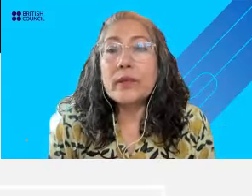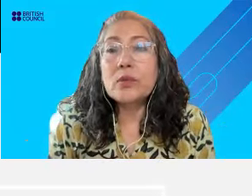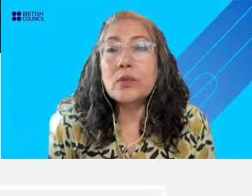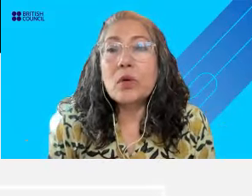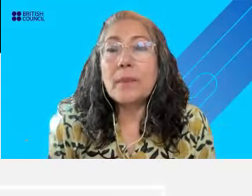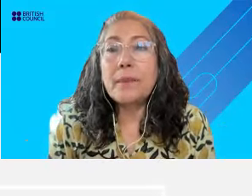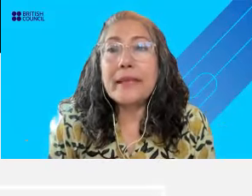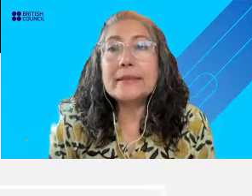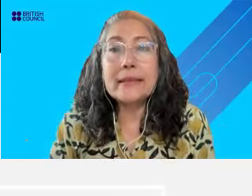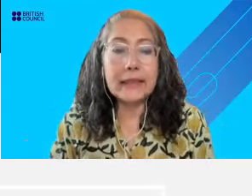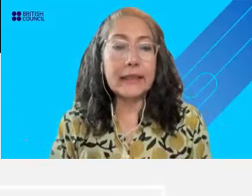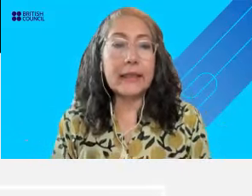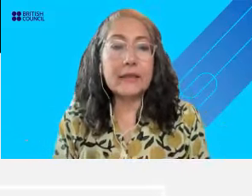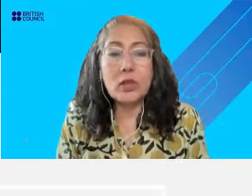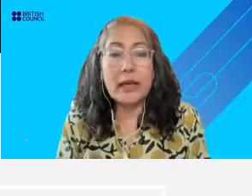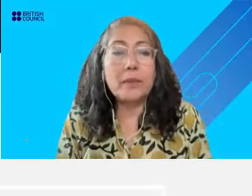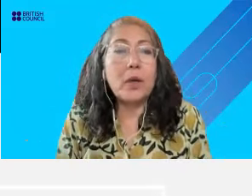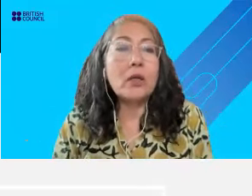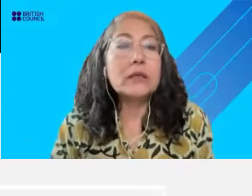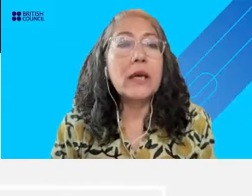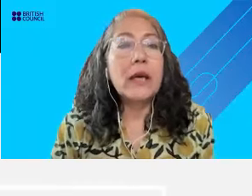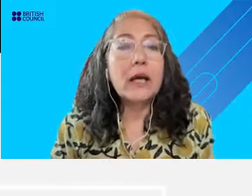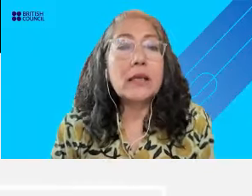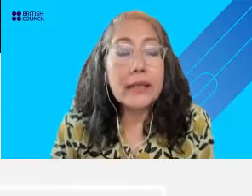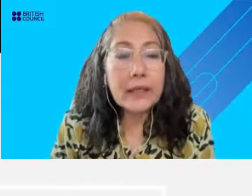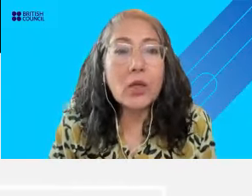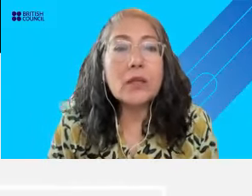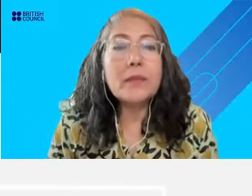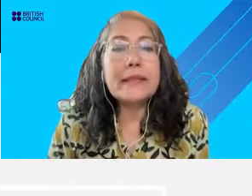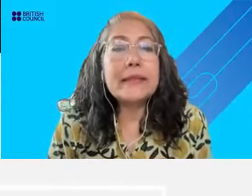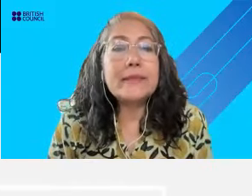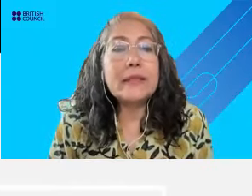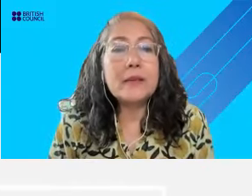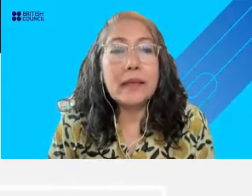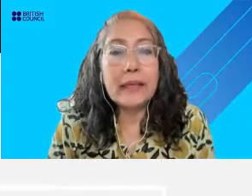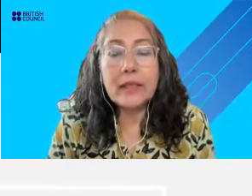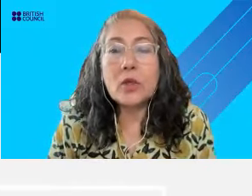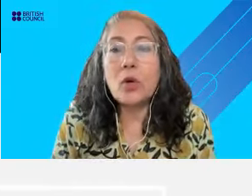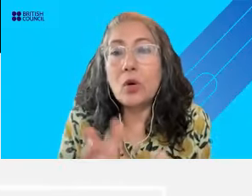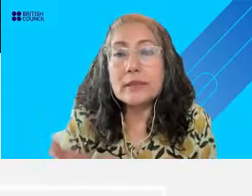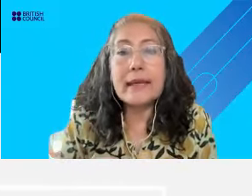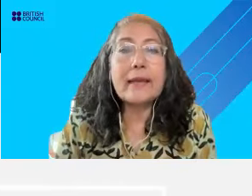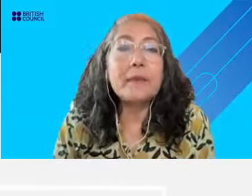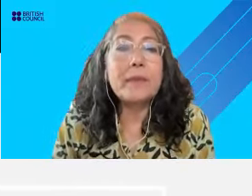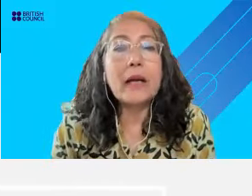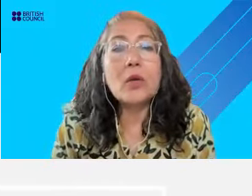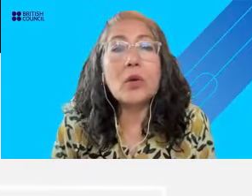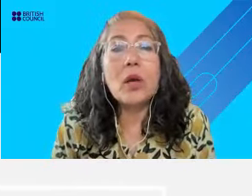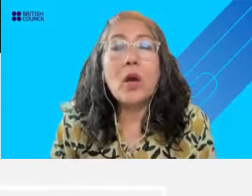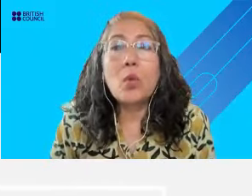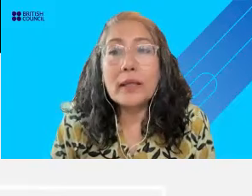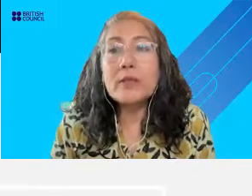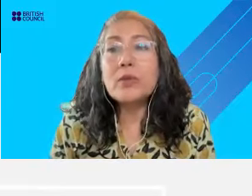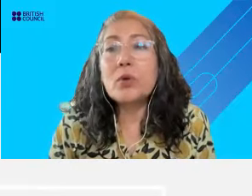is going to paste the link in the chat box. Click on the Mentimeter link or scan the